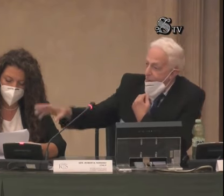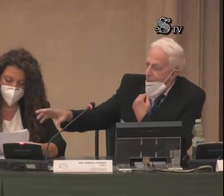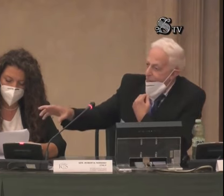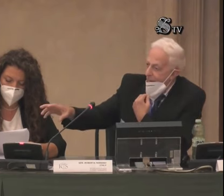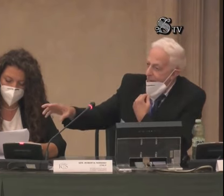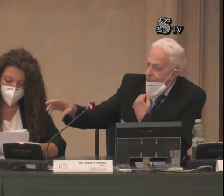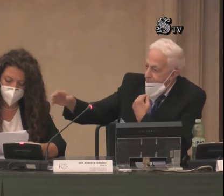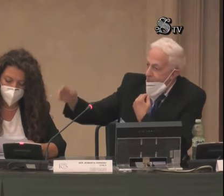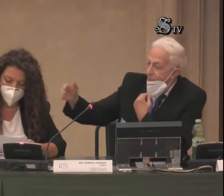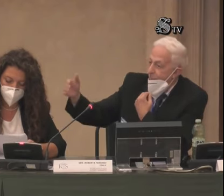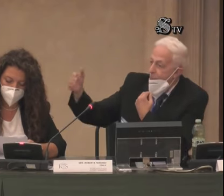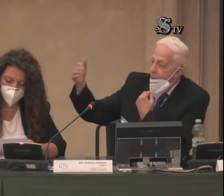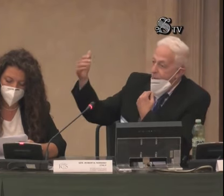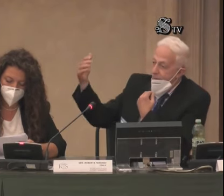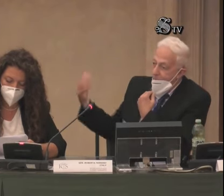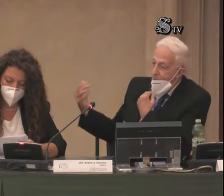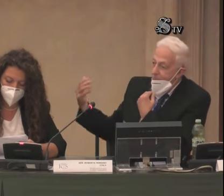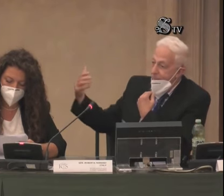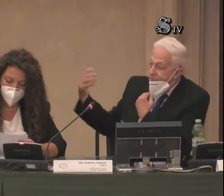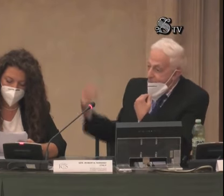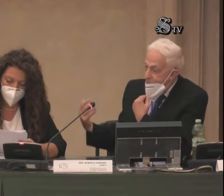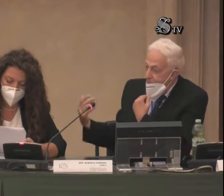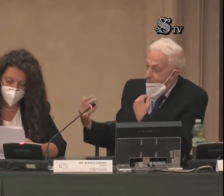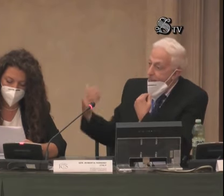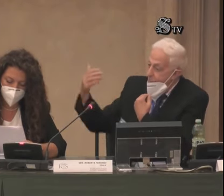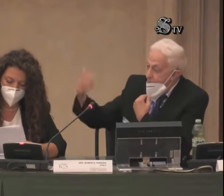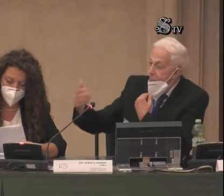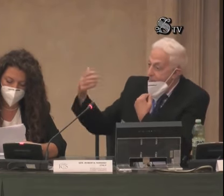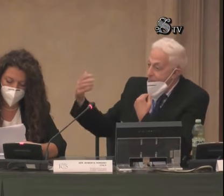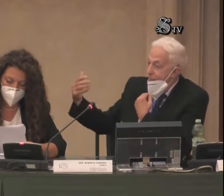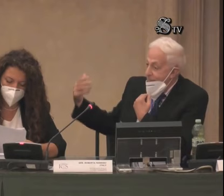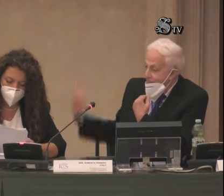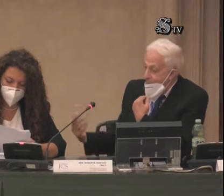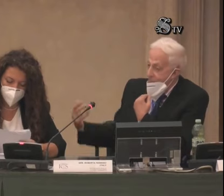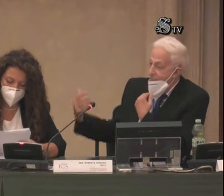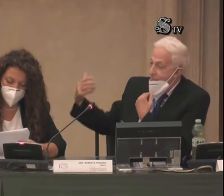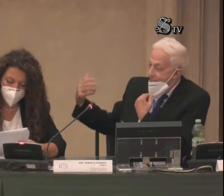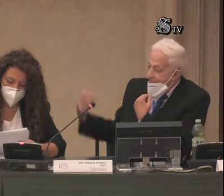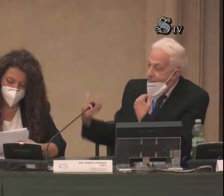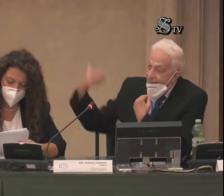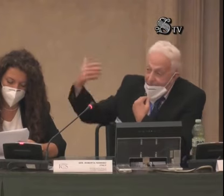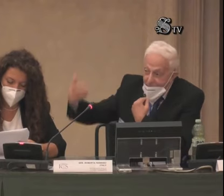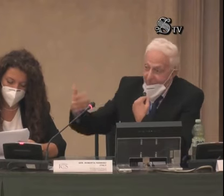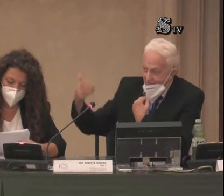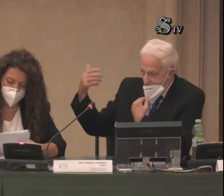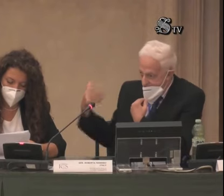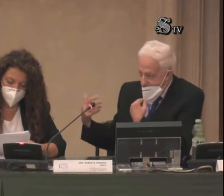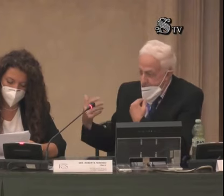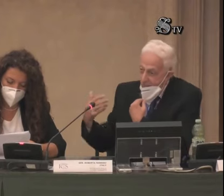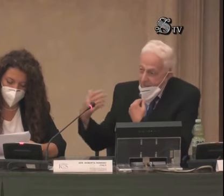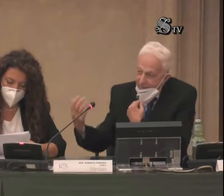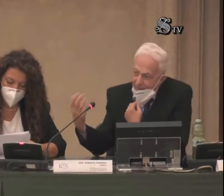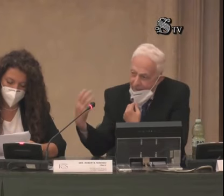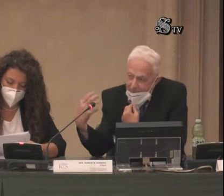have the mitochondria, and so that you have all the metabolic and the syndrome, neuromuscular syndrome with fatigue, the energetic